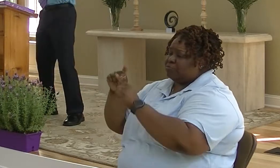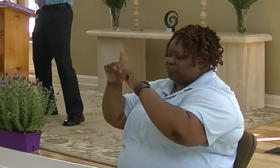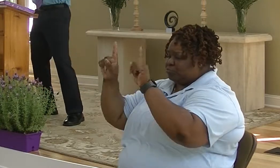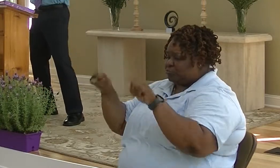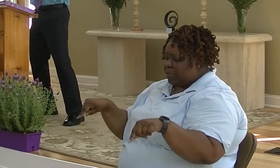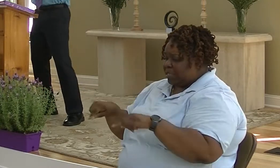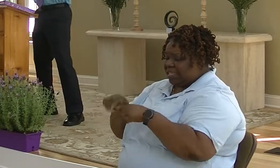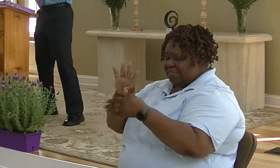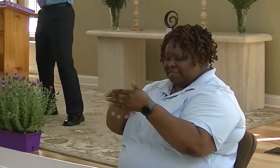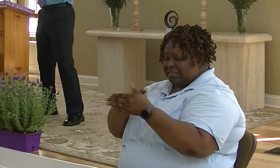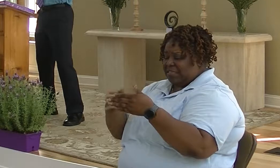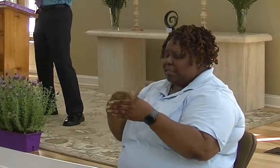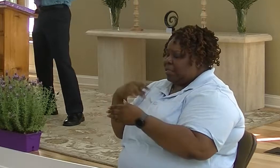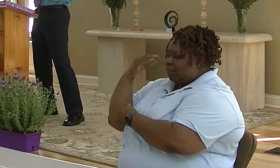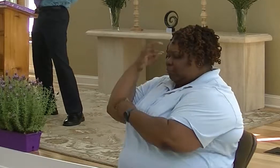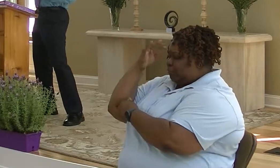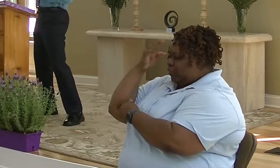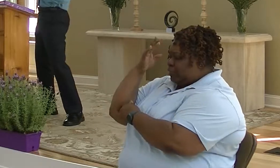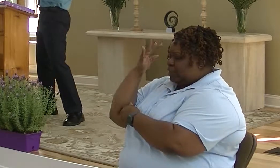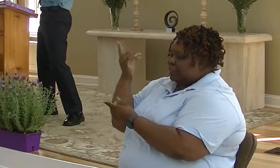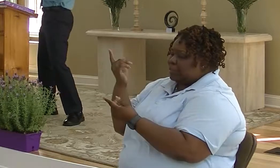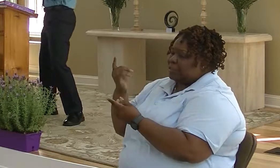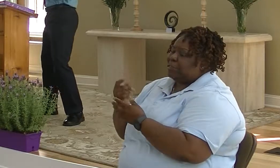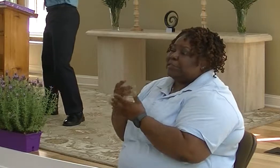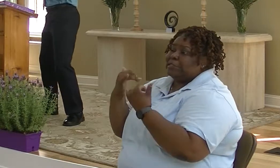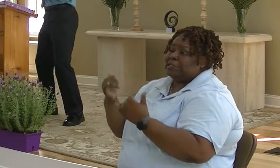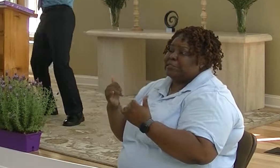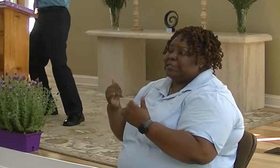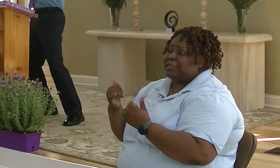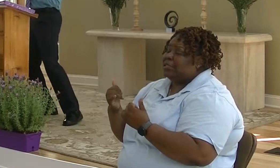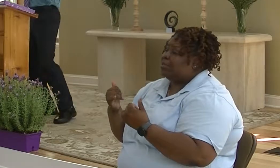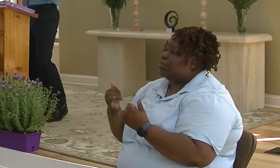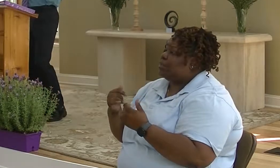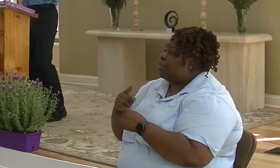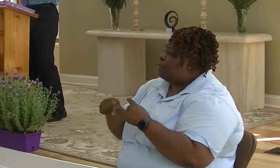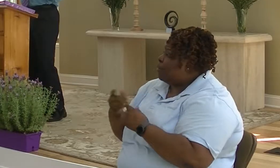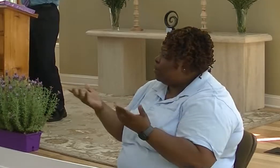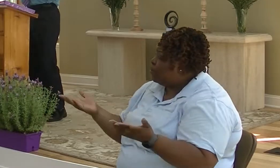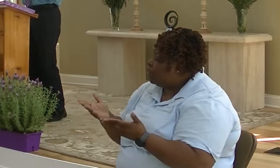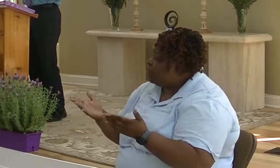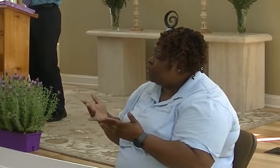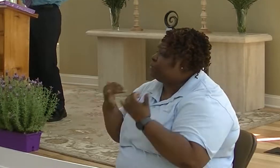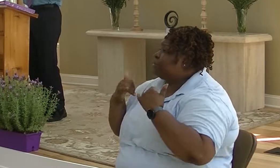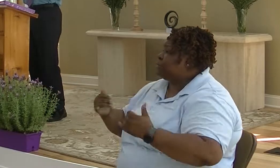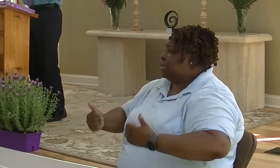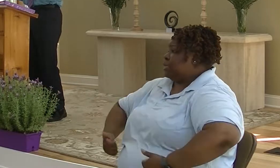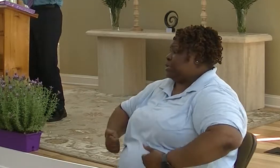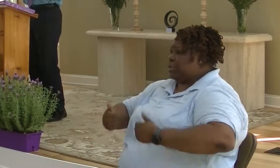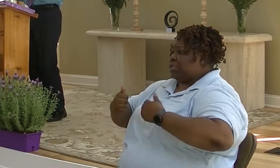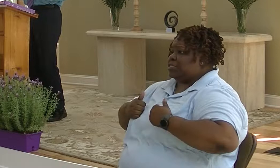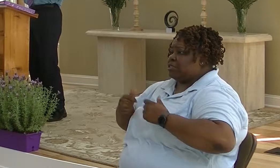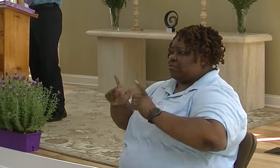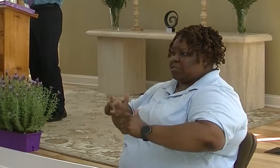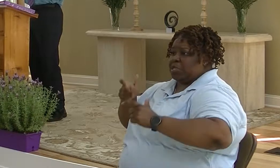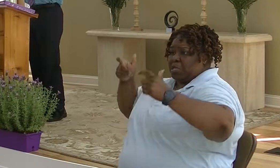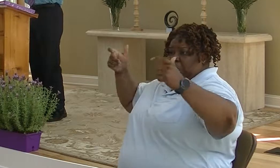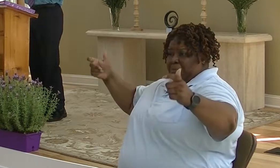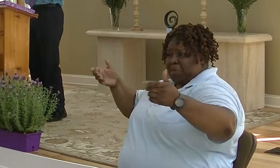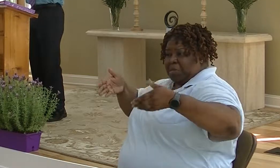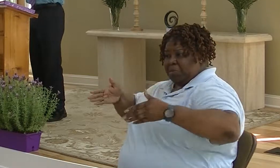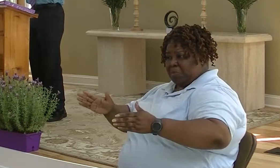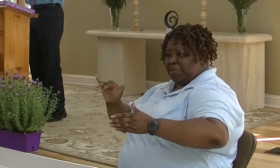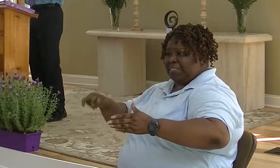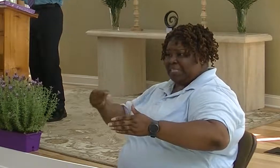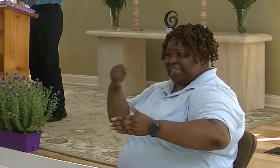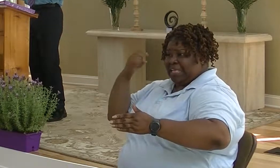that I meditate and come up with, and today it was something to the effect of, today I'm going to live in such an expansive and infinite manner that I